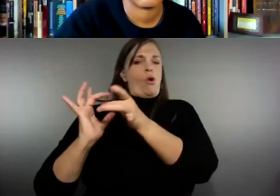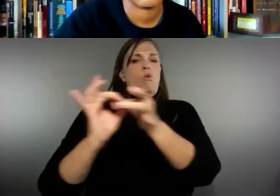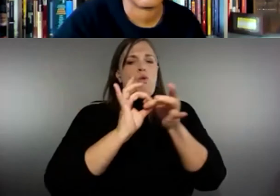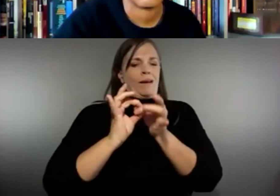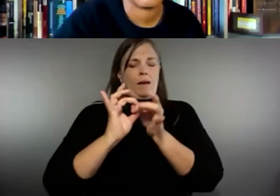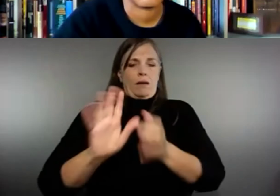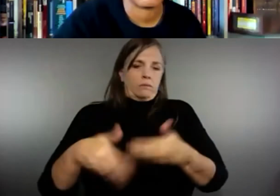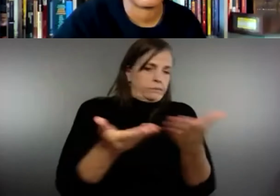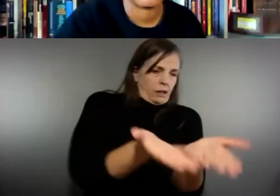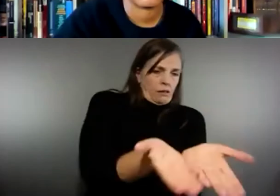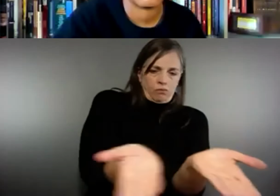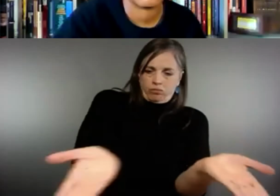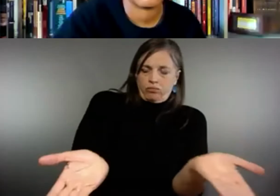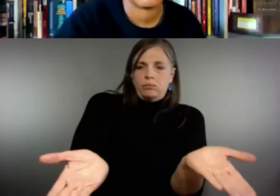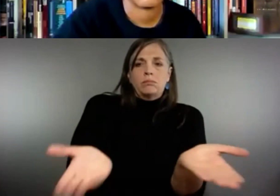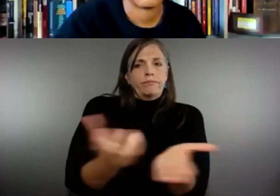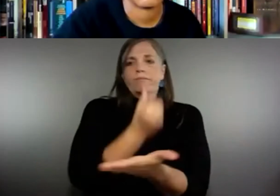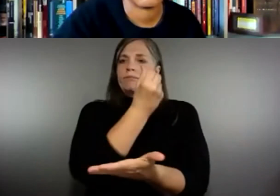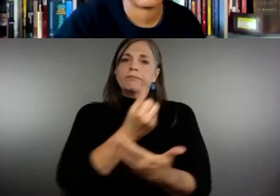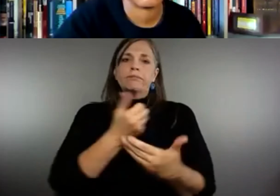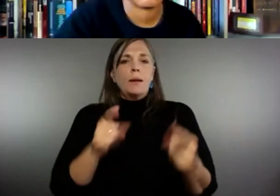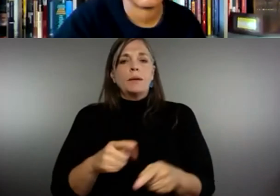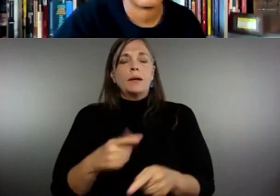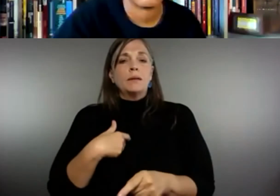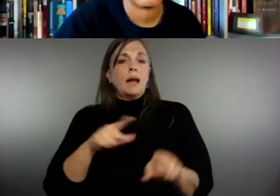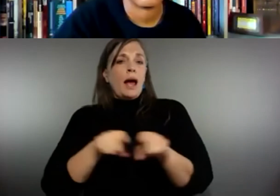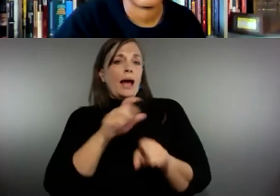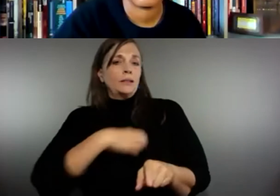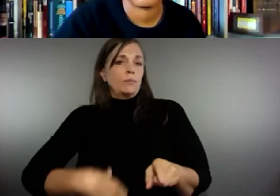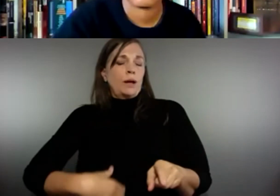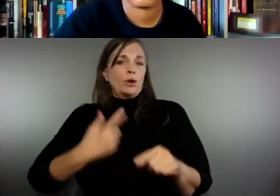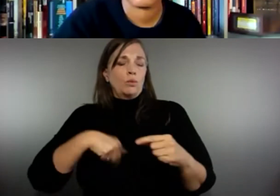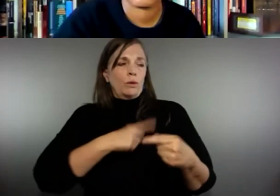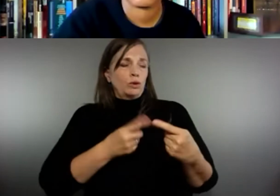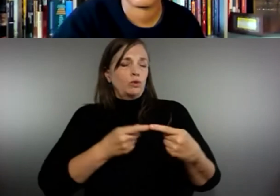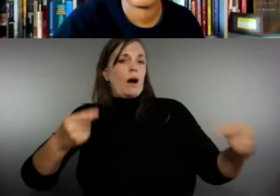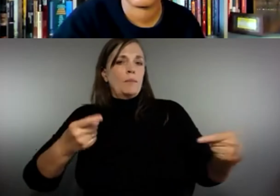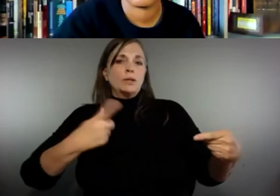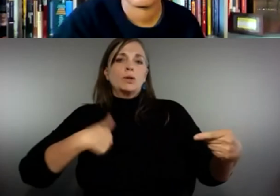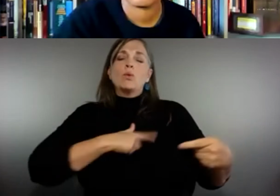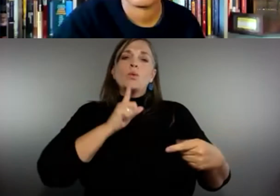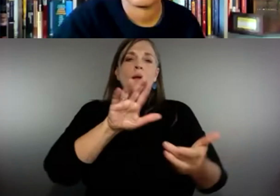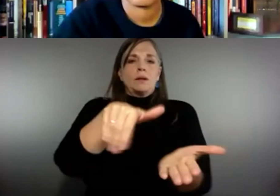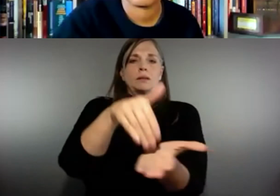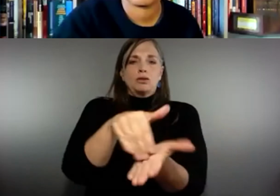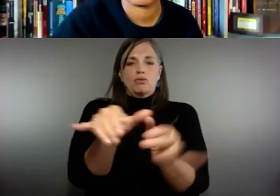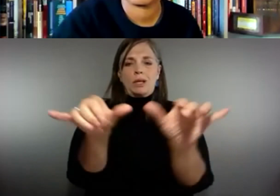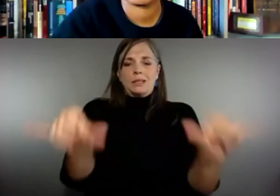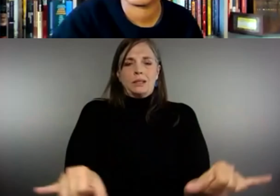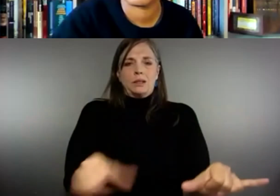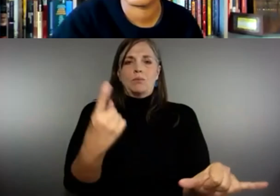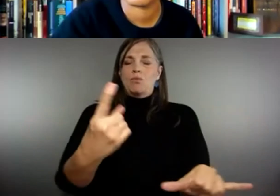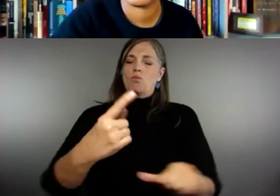don't allow that coordination and as the mayor we're going to do just the opposite we're going to have a centralized system single